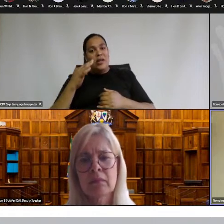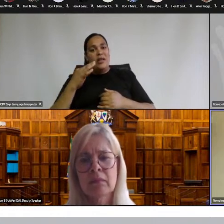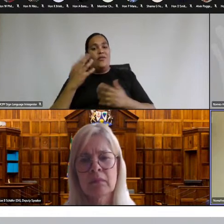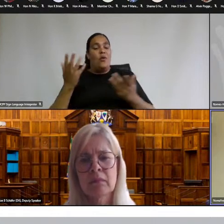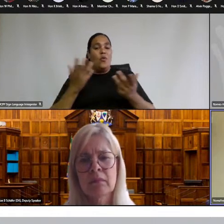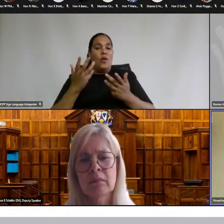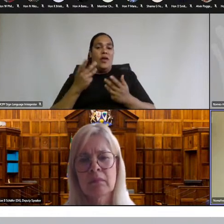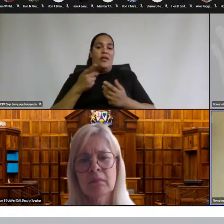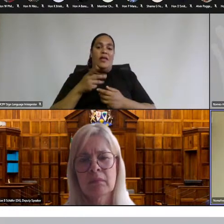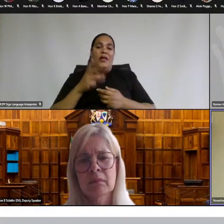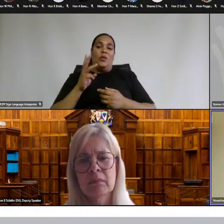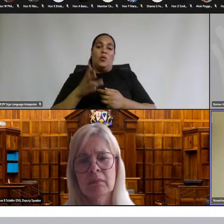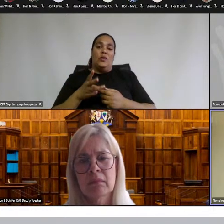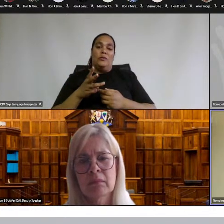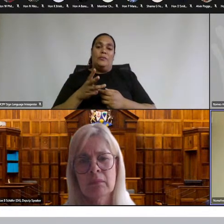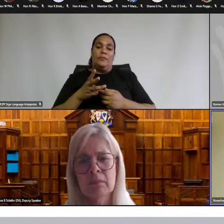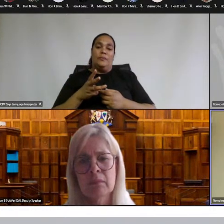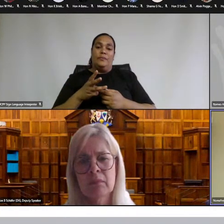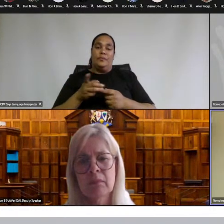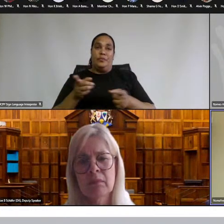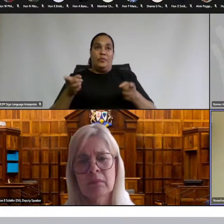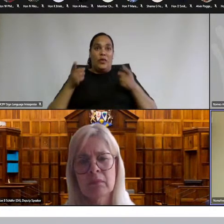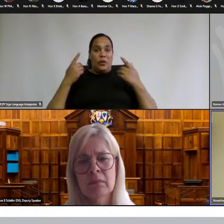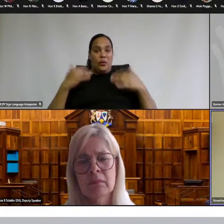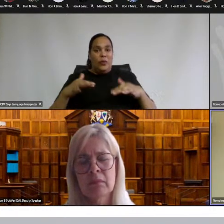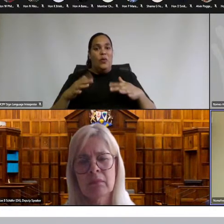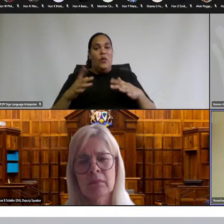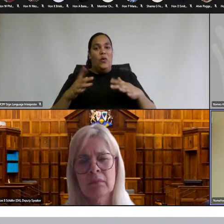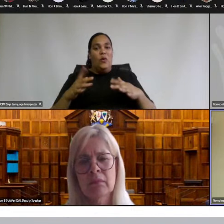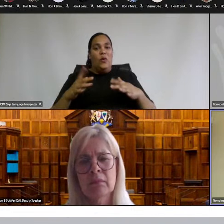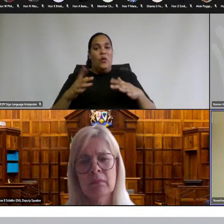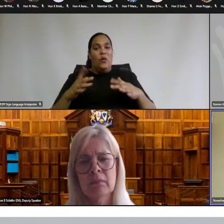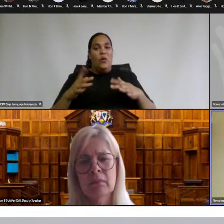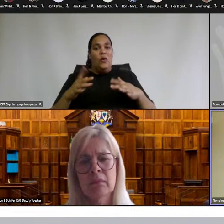it is deadly. At this stage, we still have